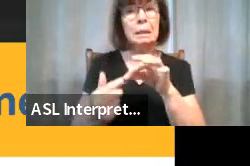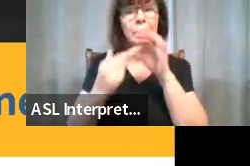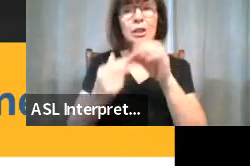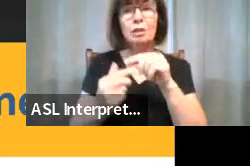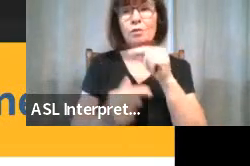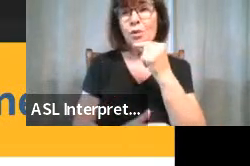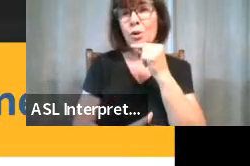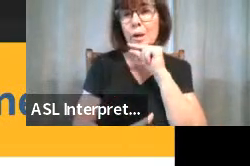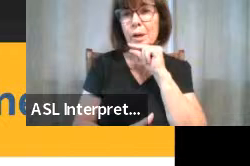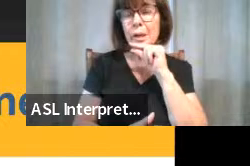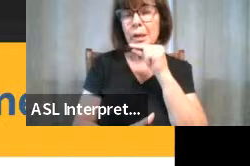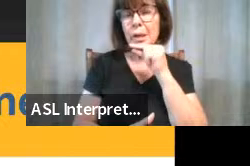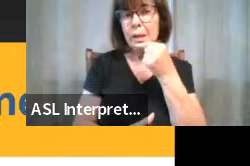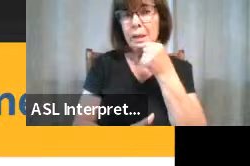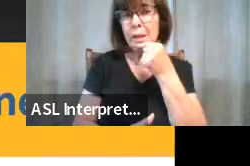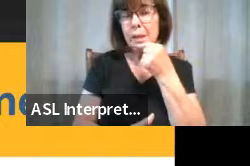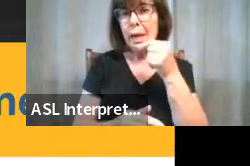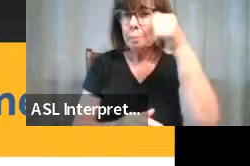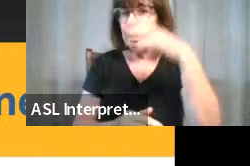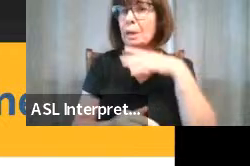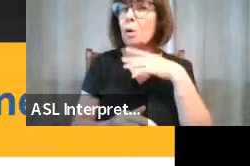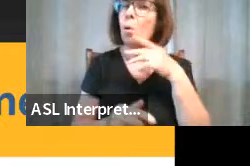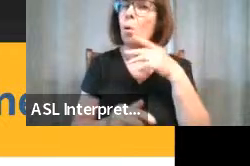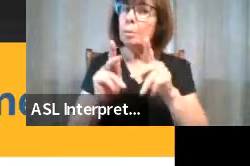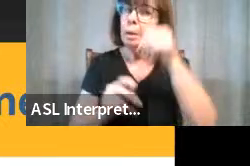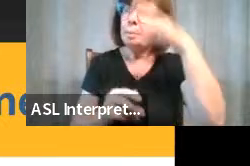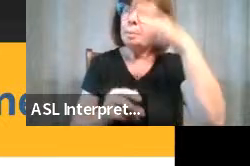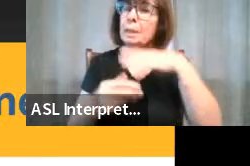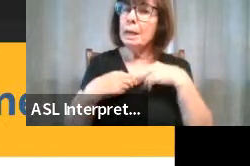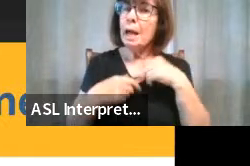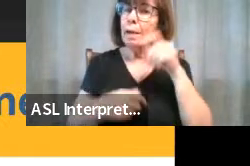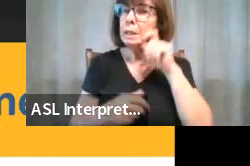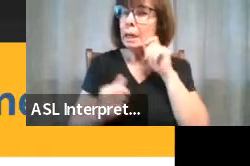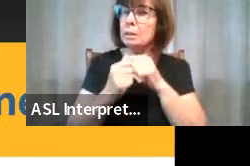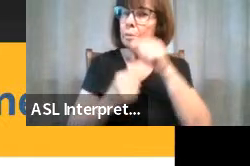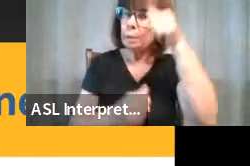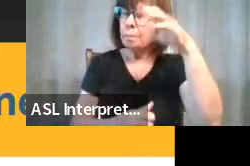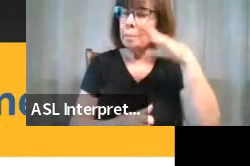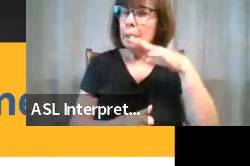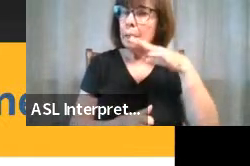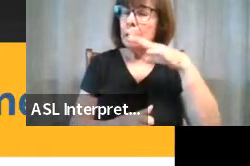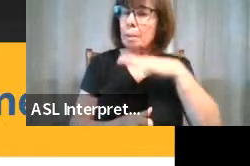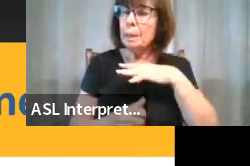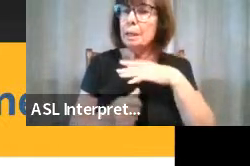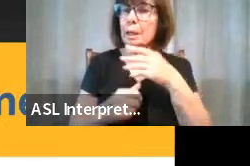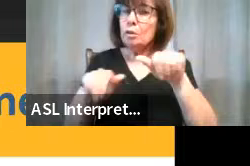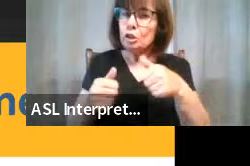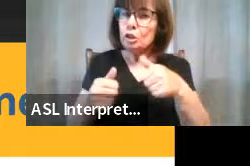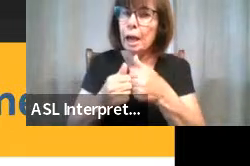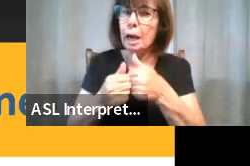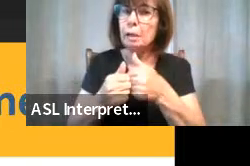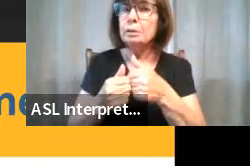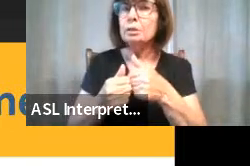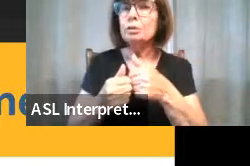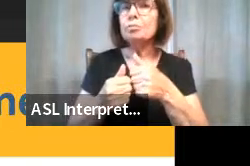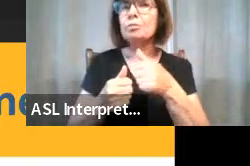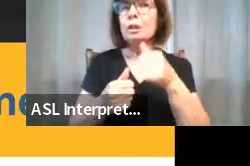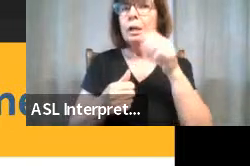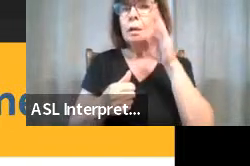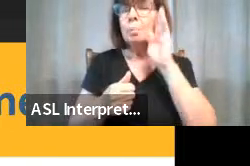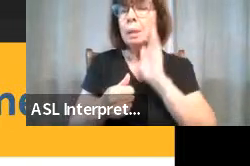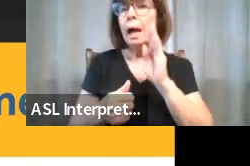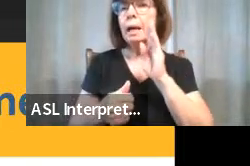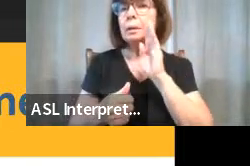with men, Hispanic, Latinx, and Black and Brown communities, challenged communities, specifically those in the